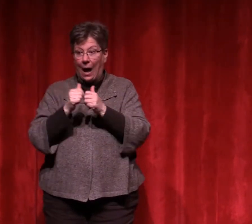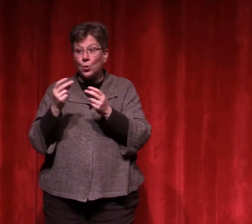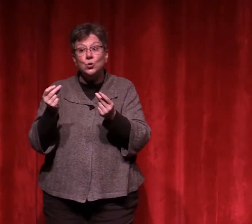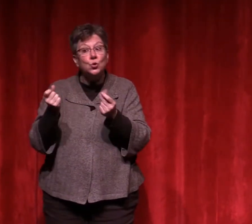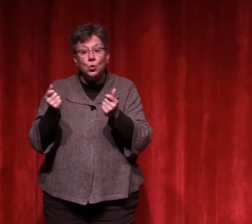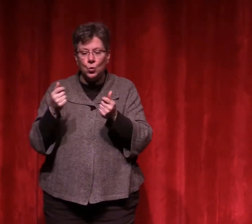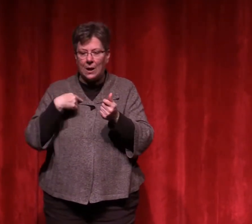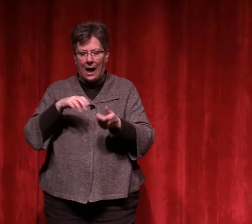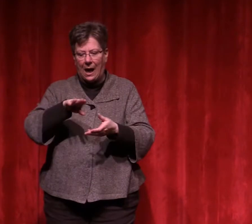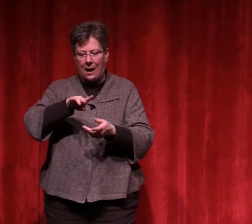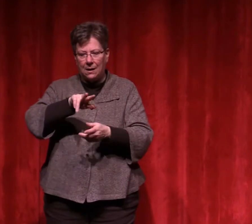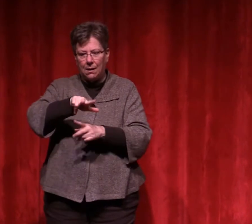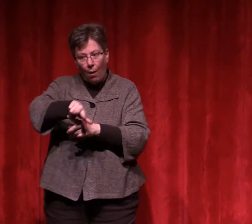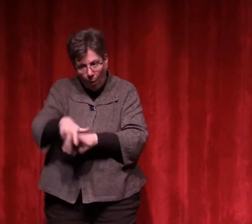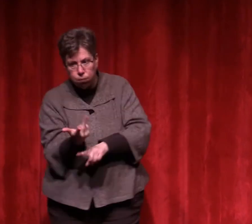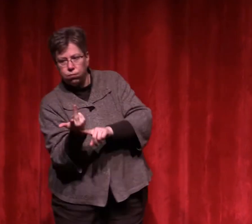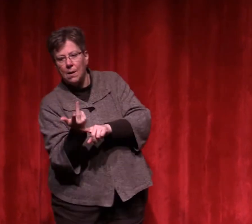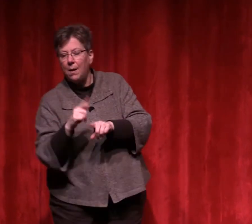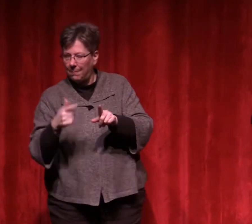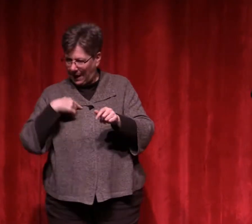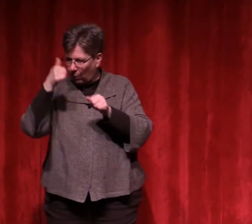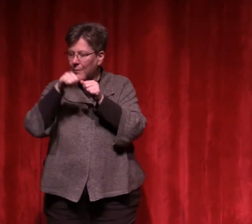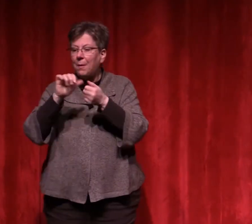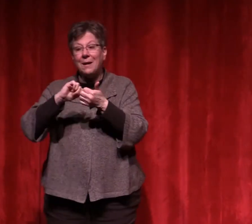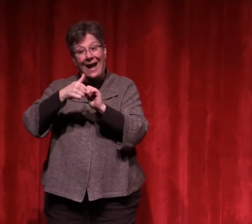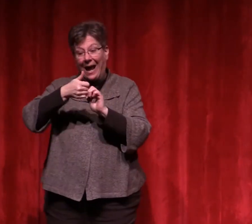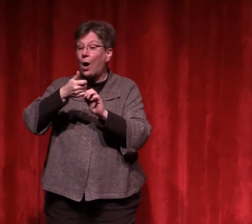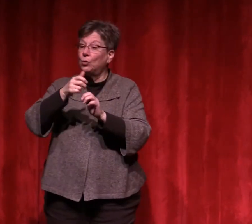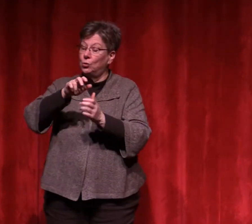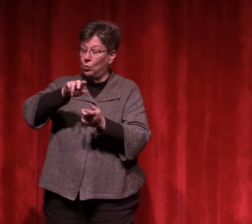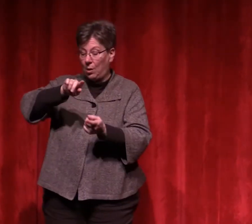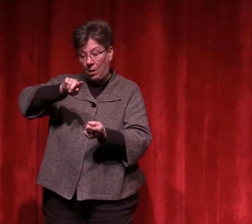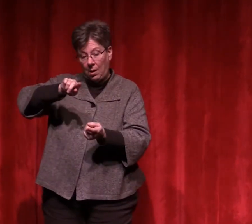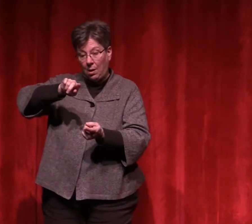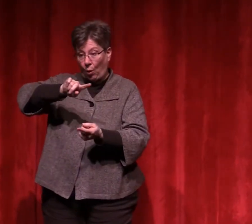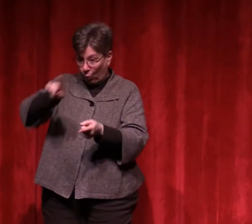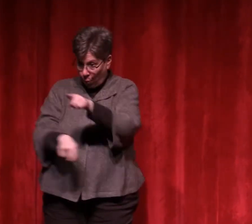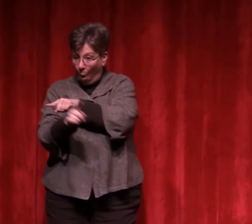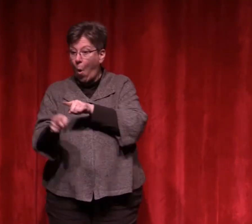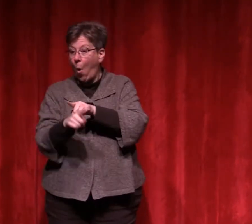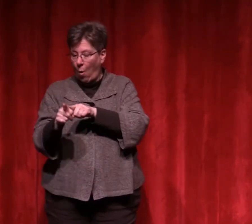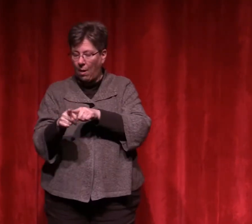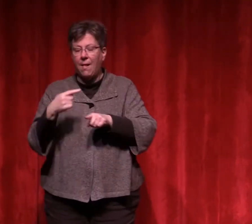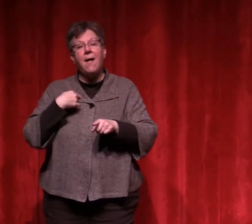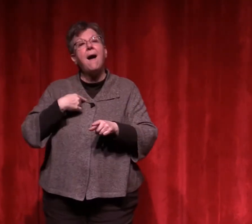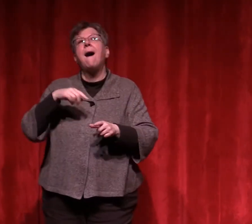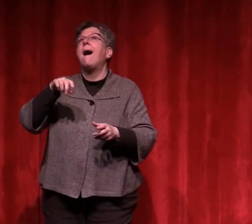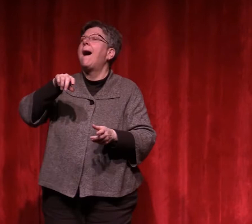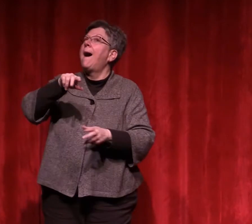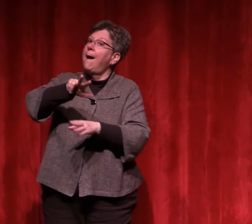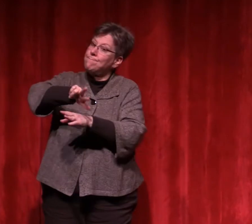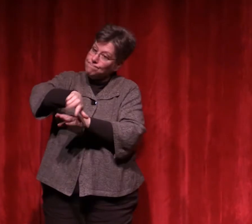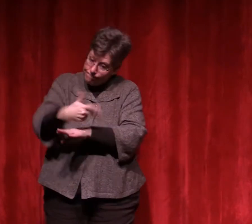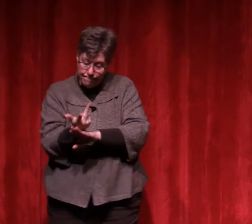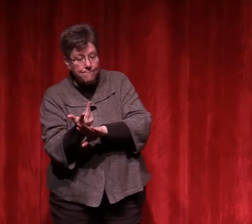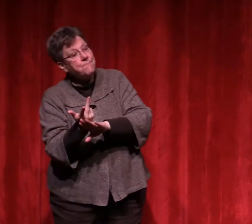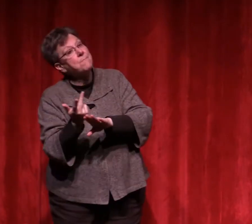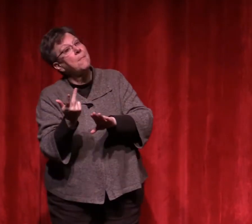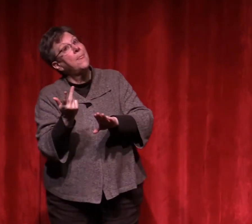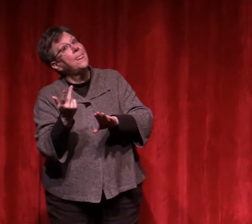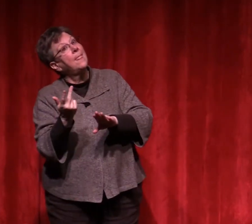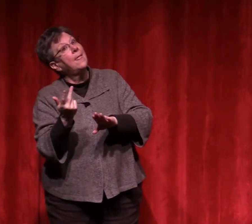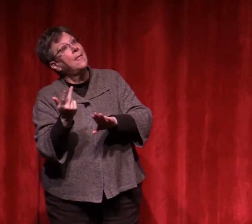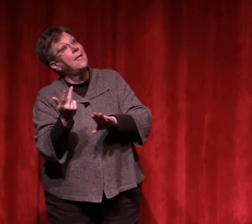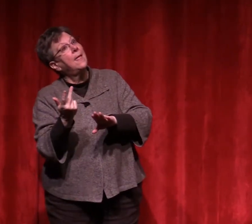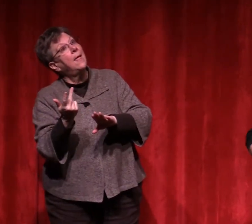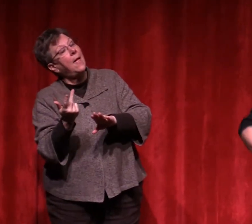remembered how to roll. I got down, I went to snap my hips, I got my head up right at the last second, and I